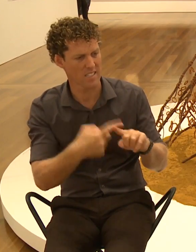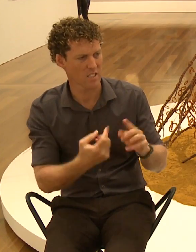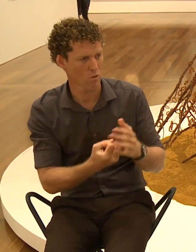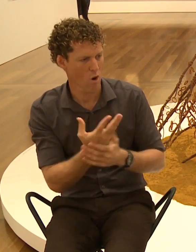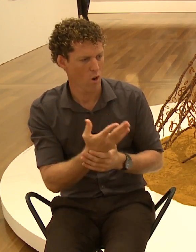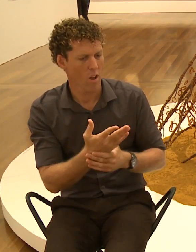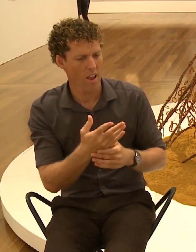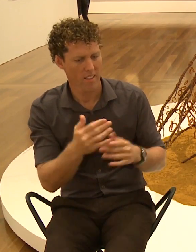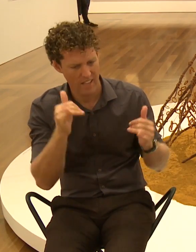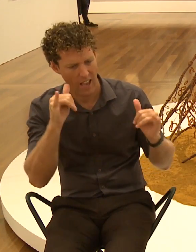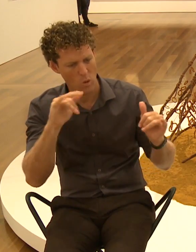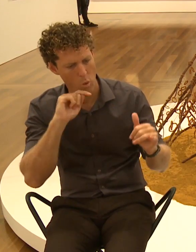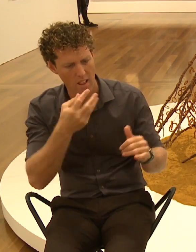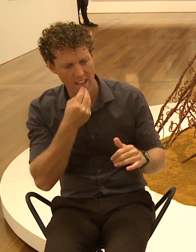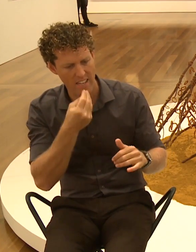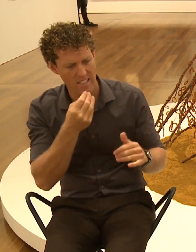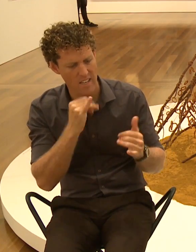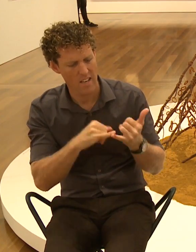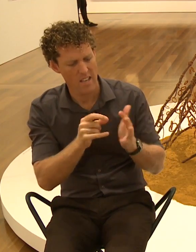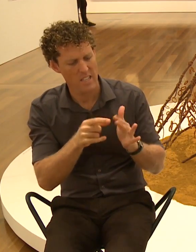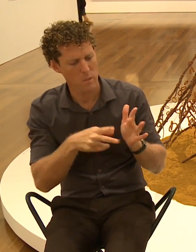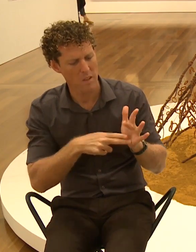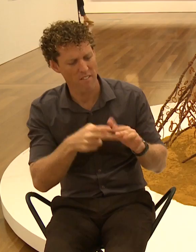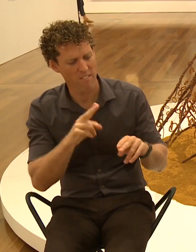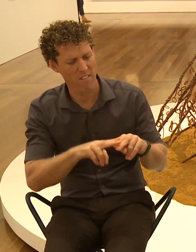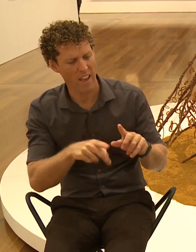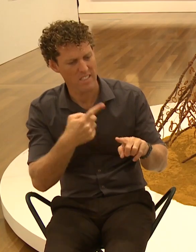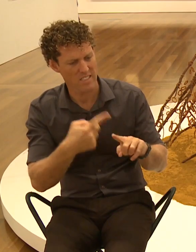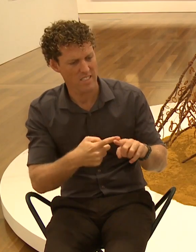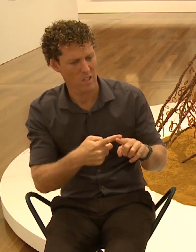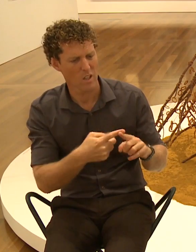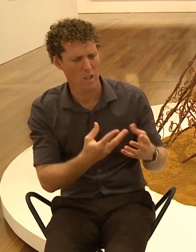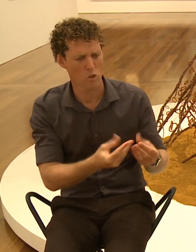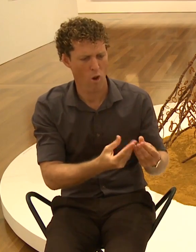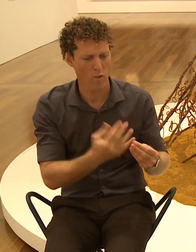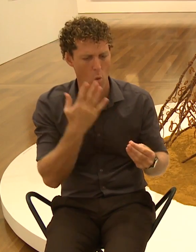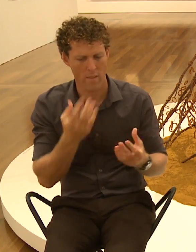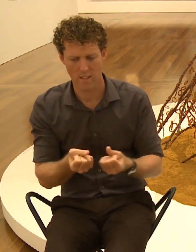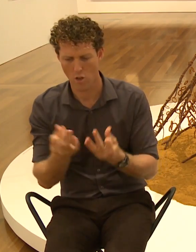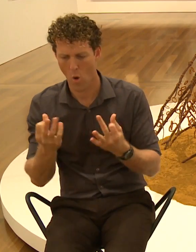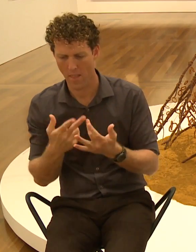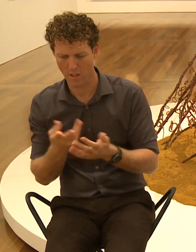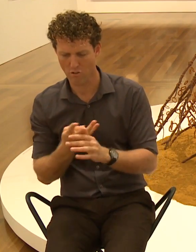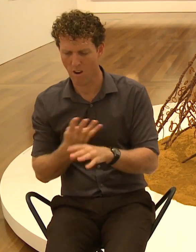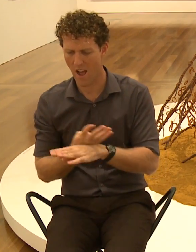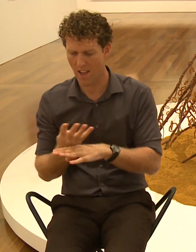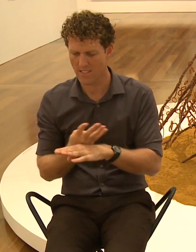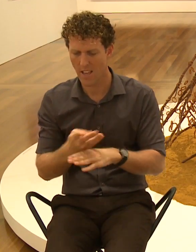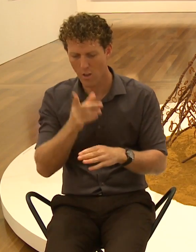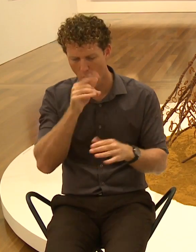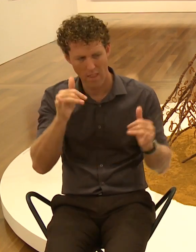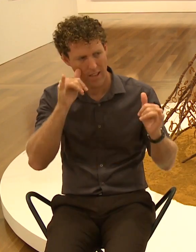and cattle will eat the Spinifex, when the soft Spinifex, when there's nothing else for them to eat, and they can actually survive on